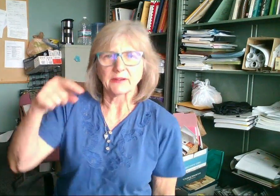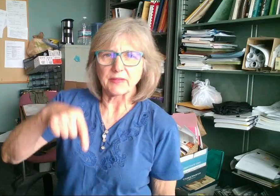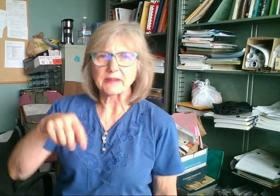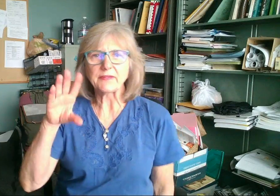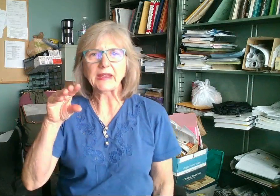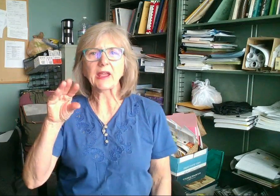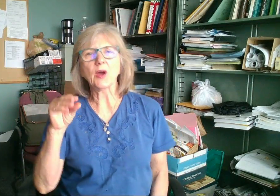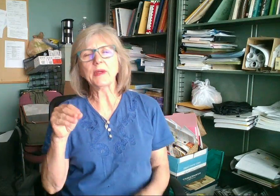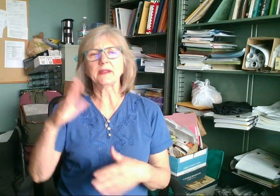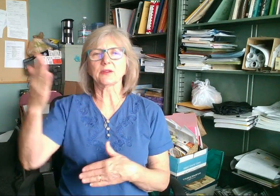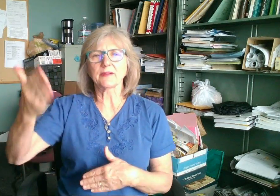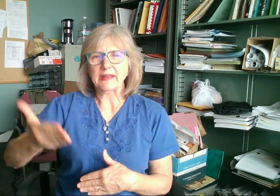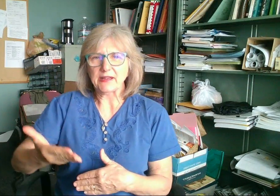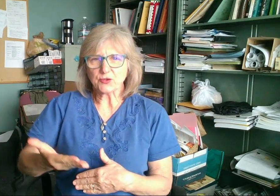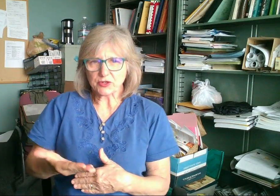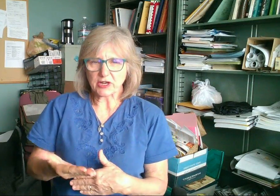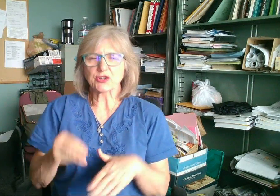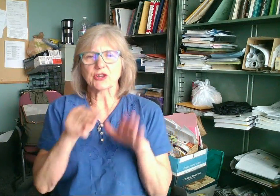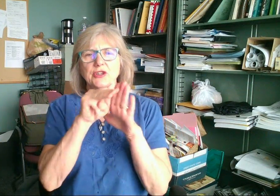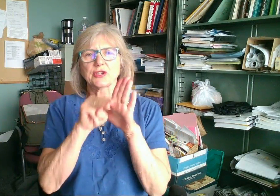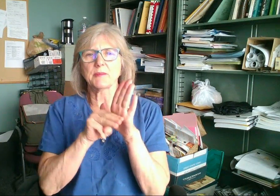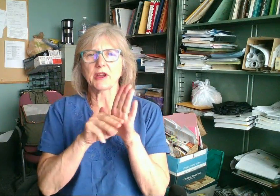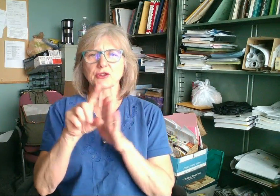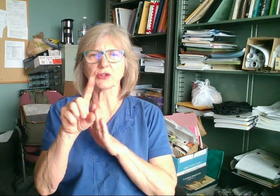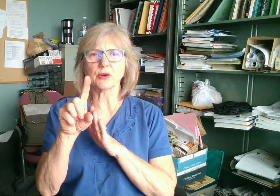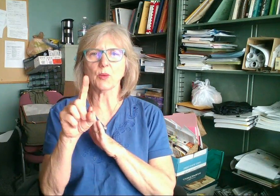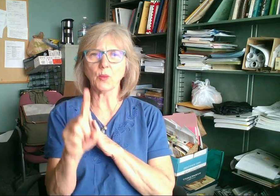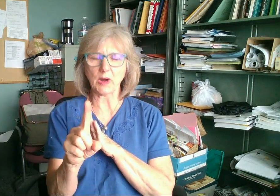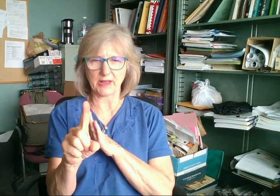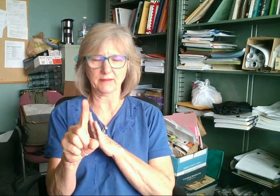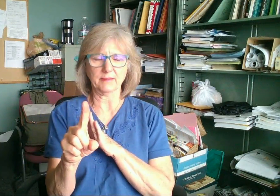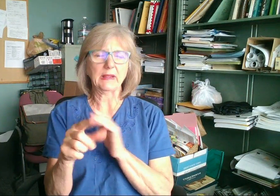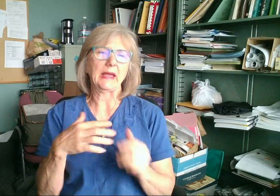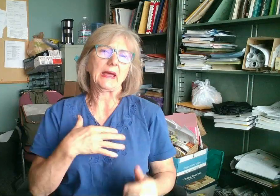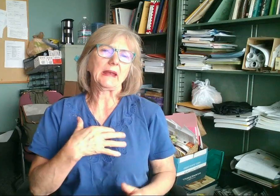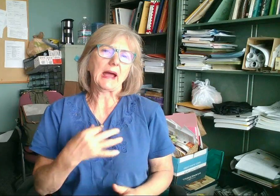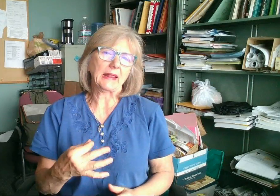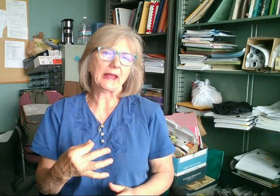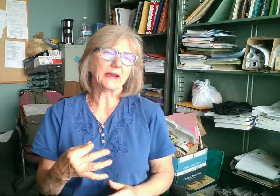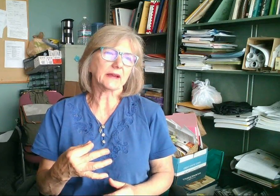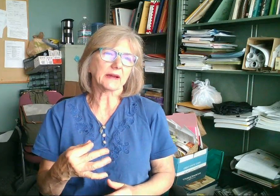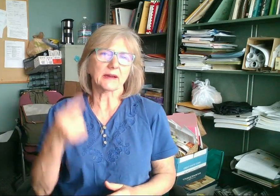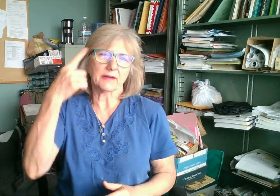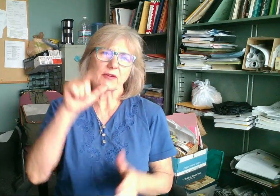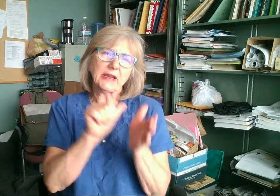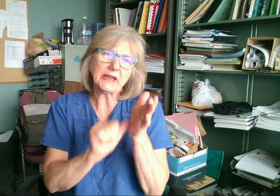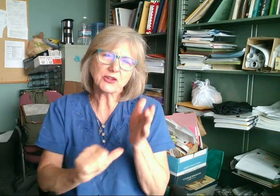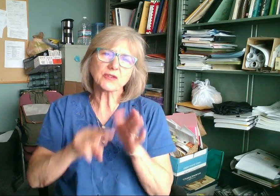so this video is sort of an introduction to Module 1. And I like for each